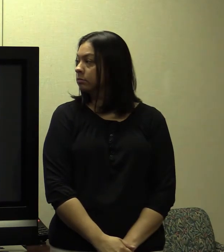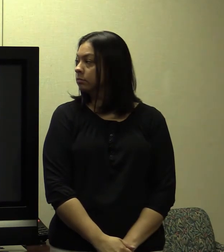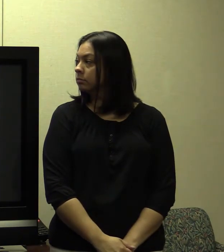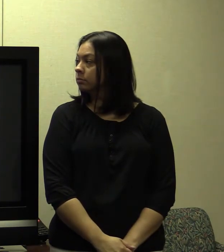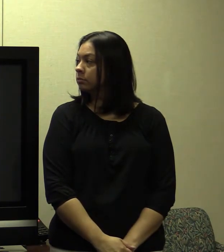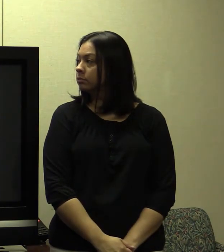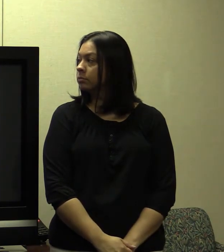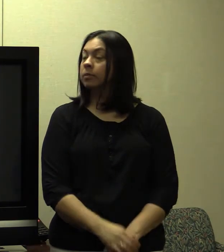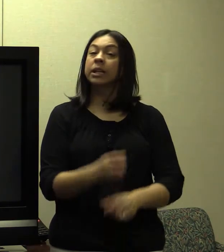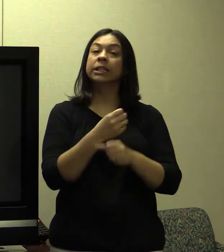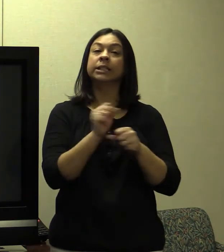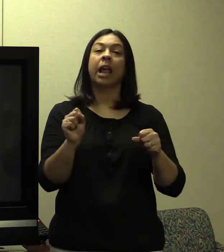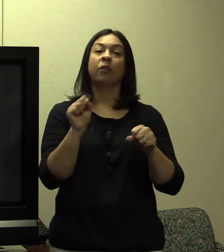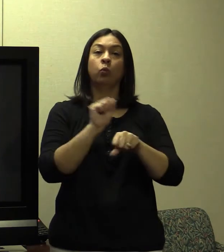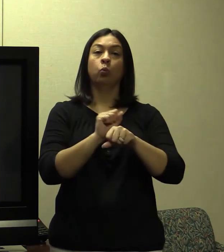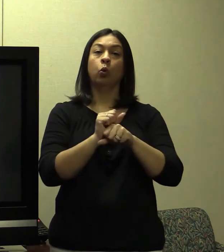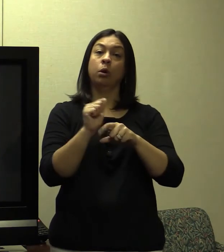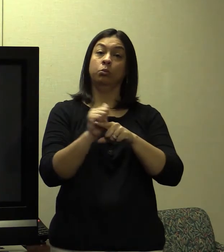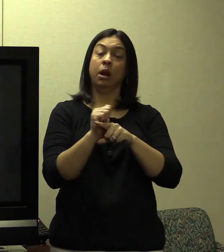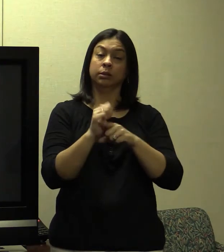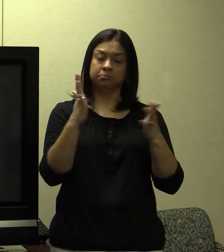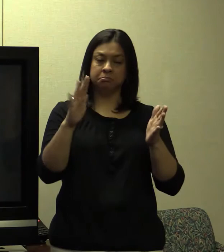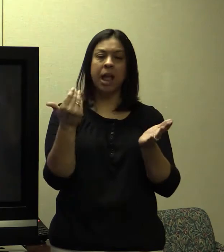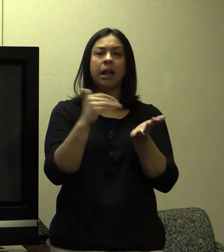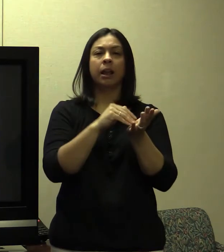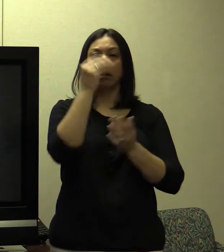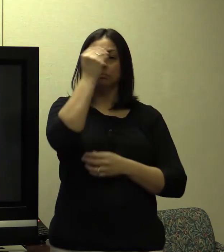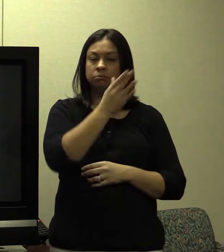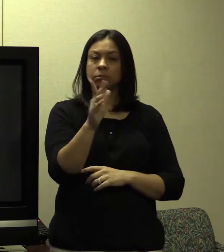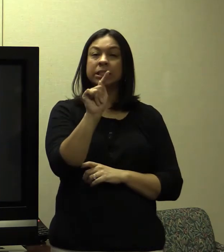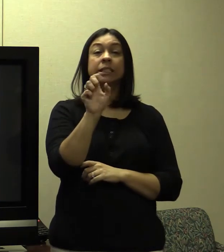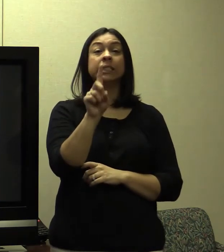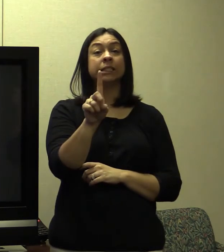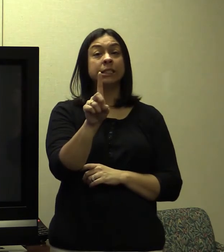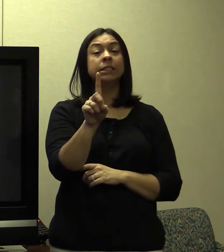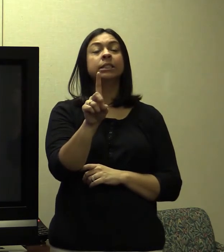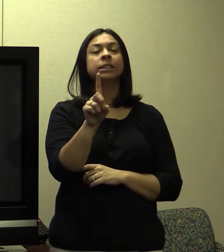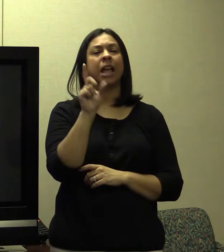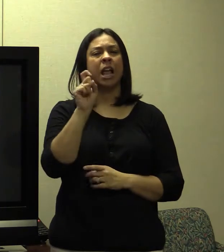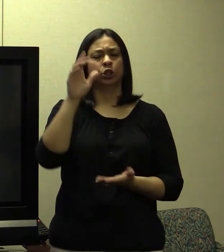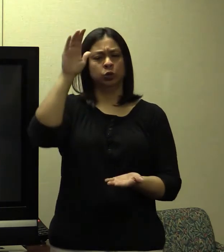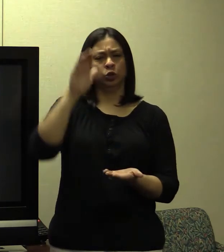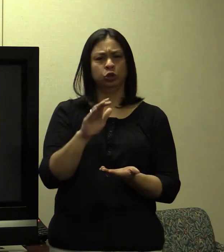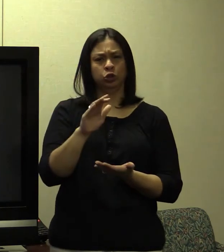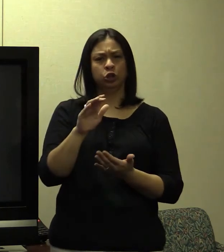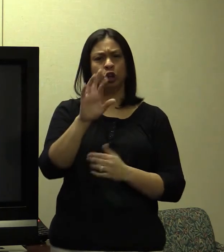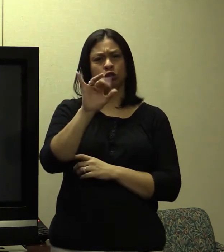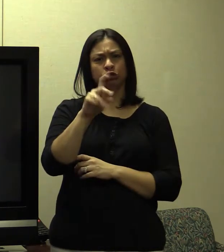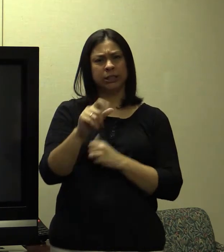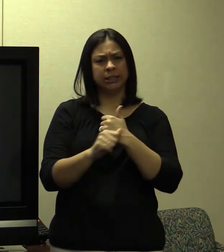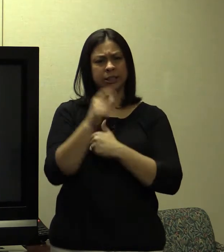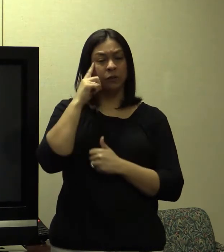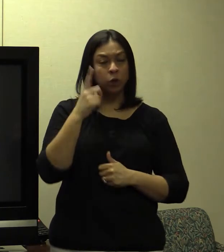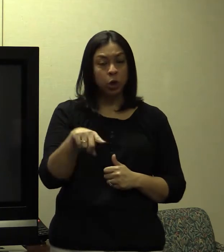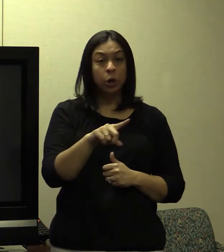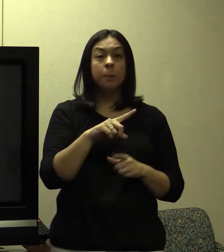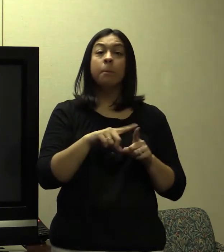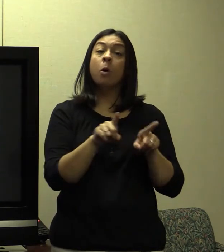Safe work practices. Again, Texas School for the Deaf needs to reduce your risk, but also if you see a spill, for instance,